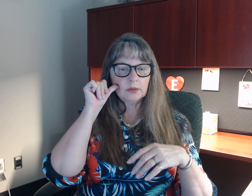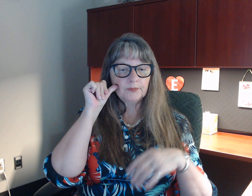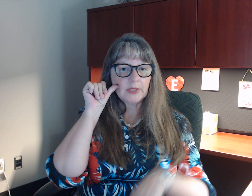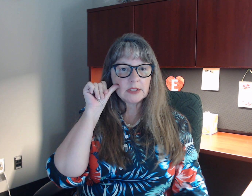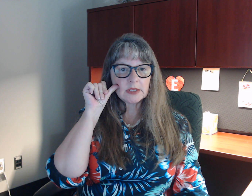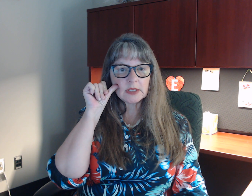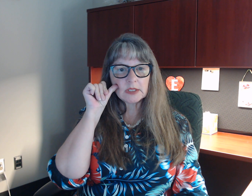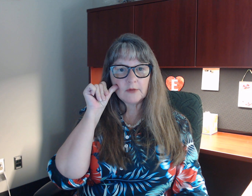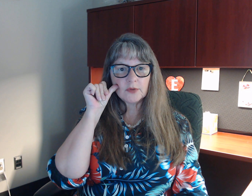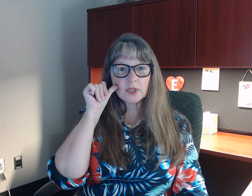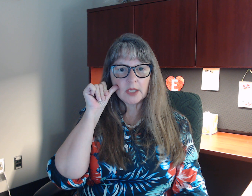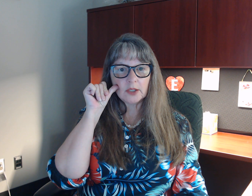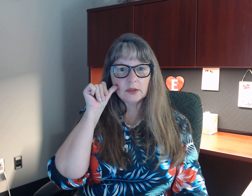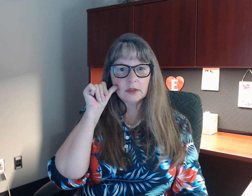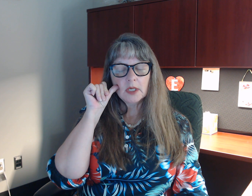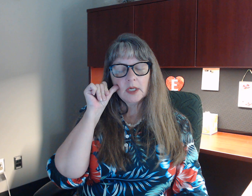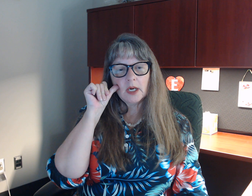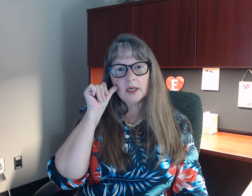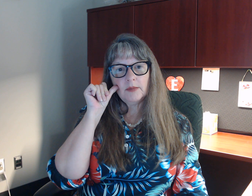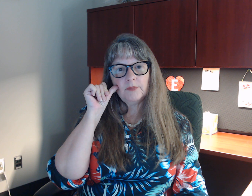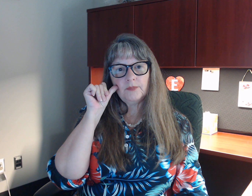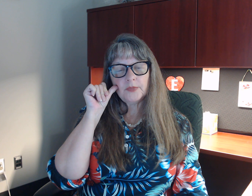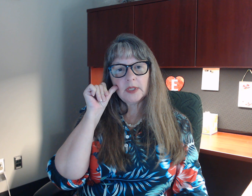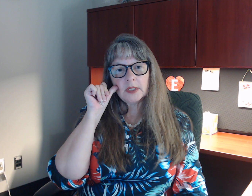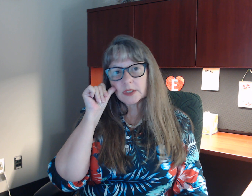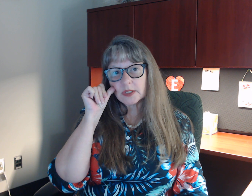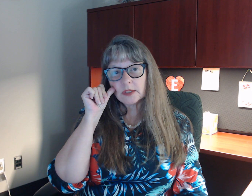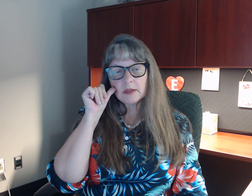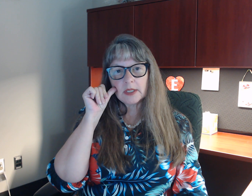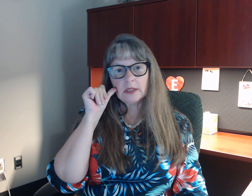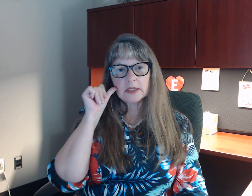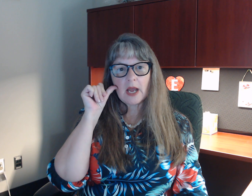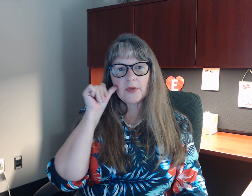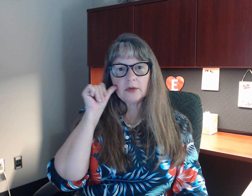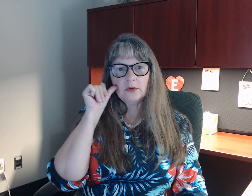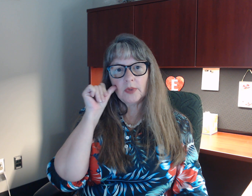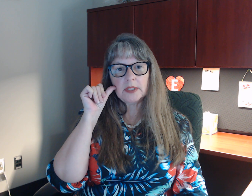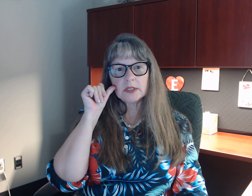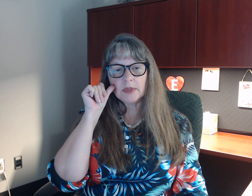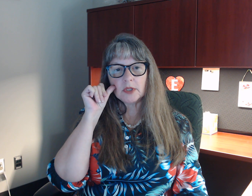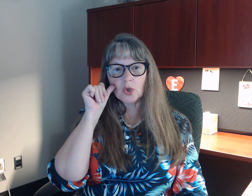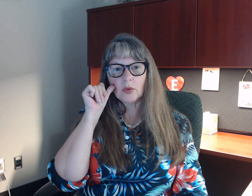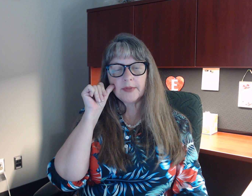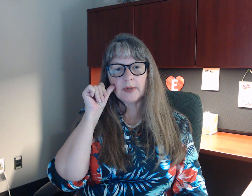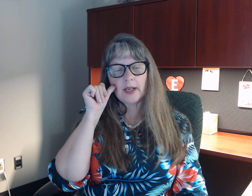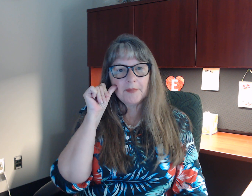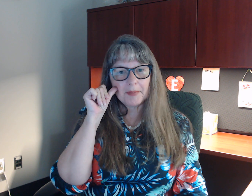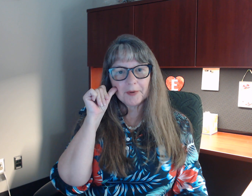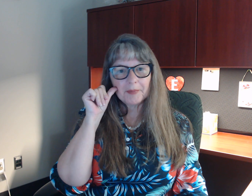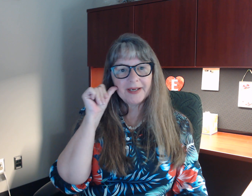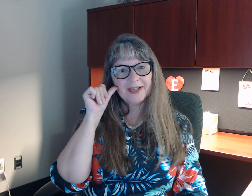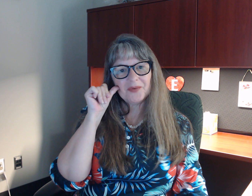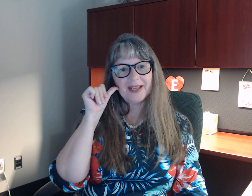and this is the sign for tire. It is in the south. I don't know what it is up in the north. I can't remember, but anyway,